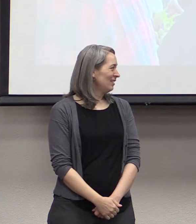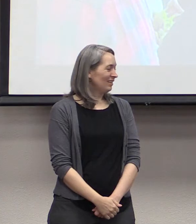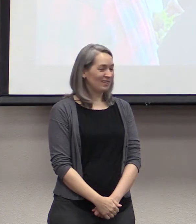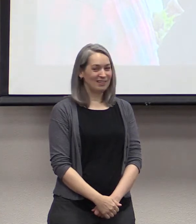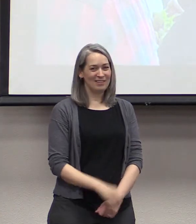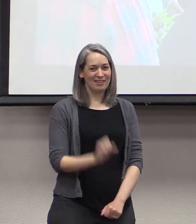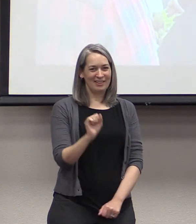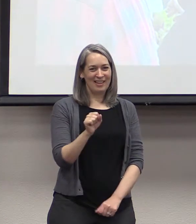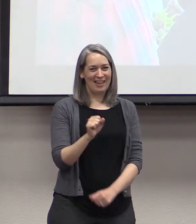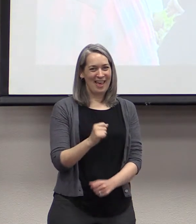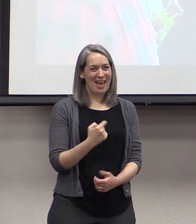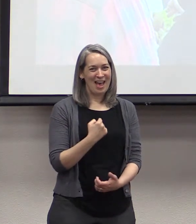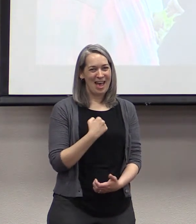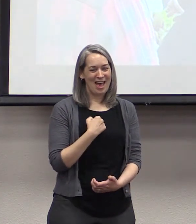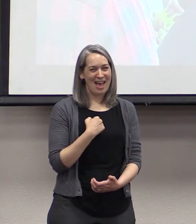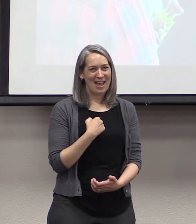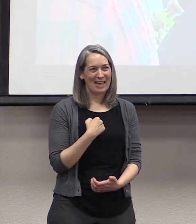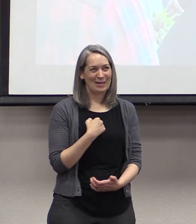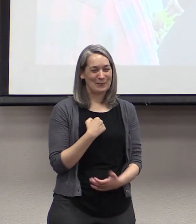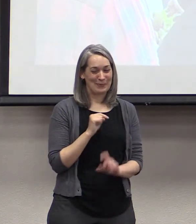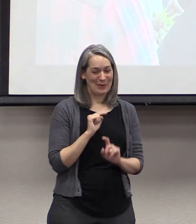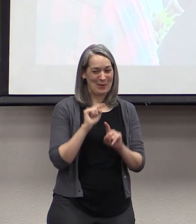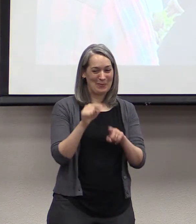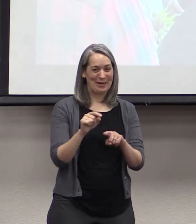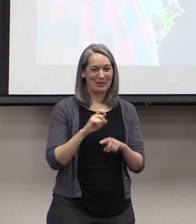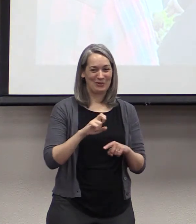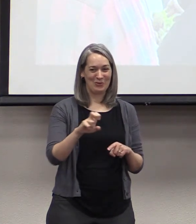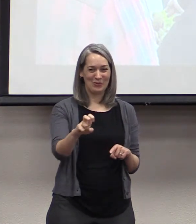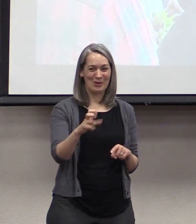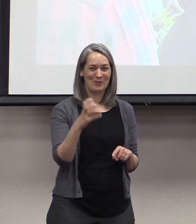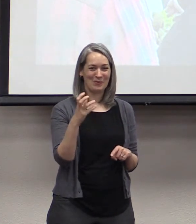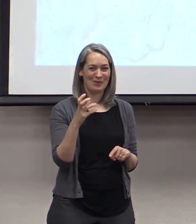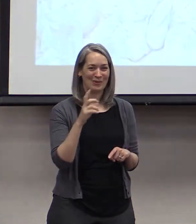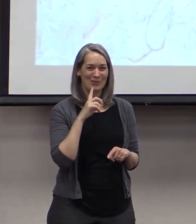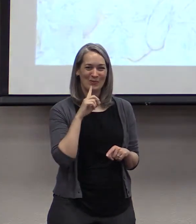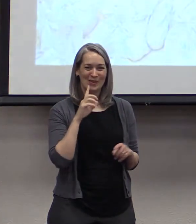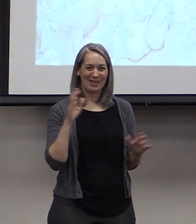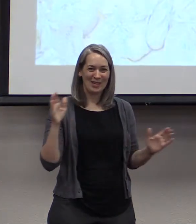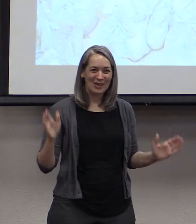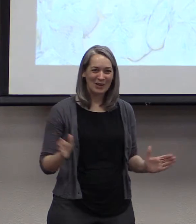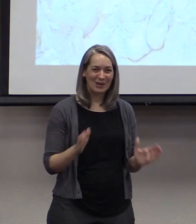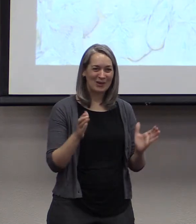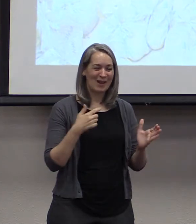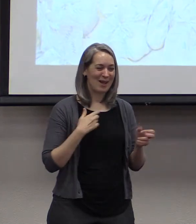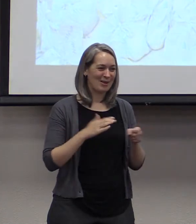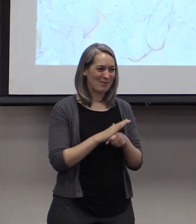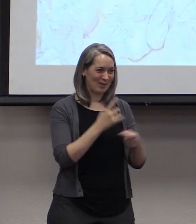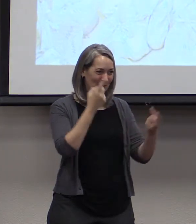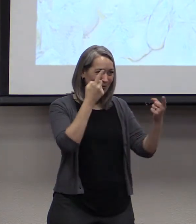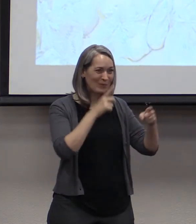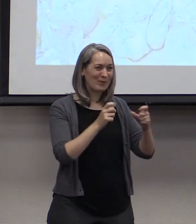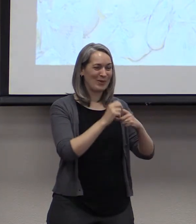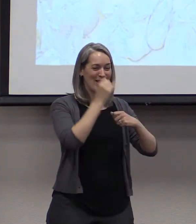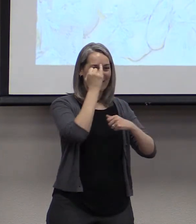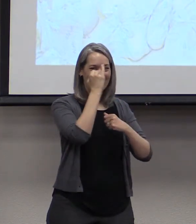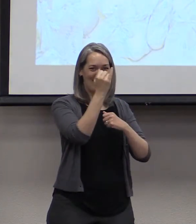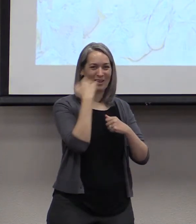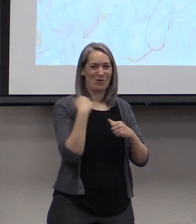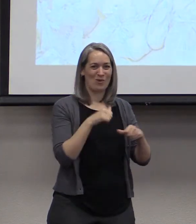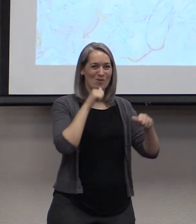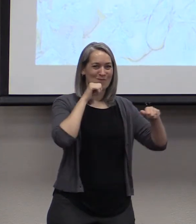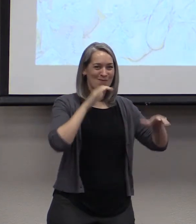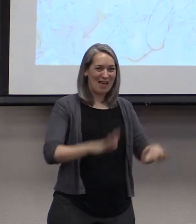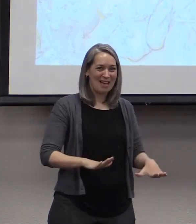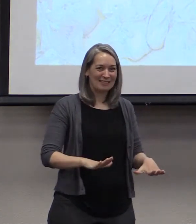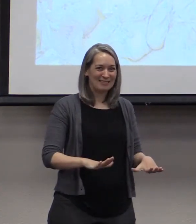Yeah, so going on this trip, it was an incredible encouragement. Totally agree with the idea that we were